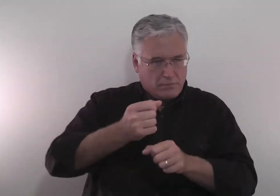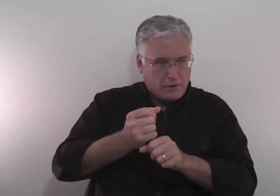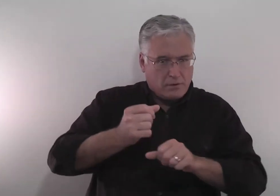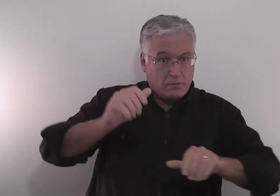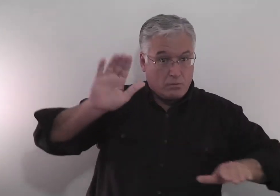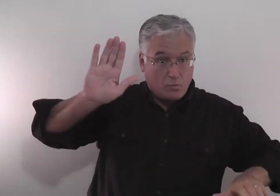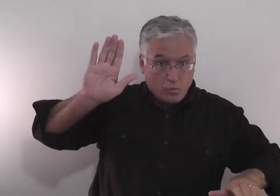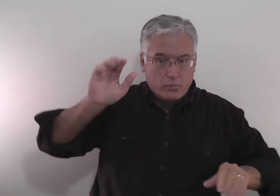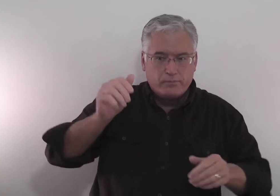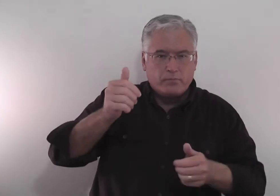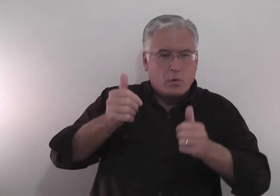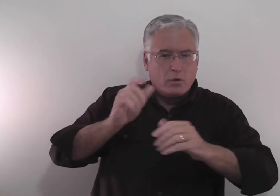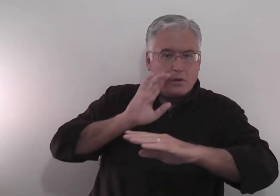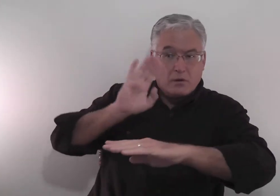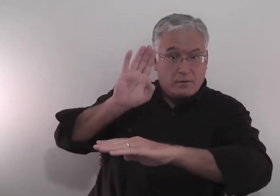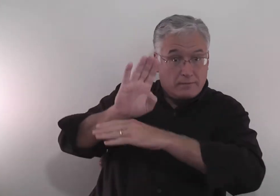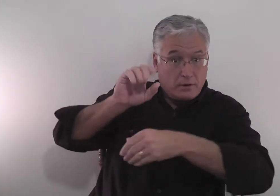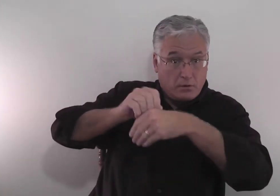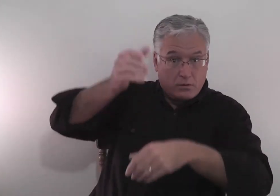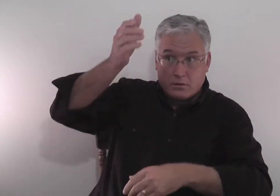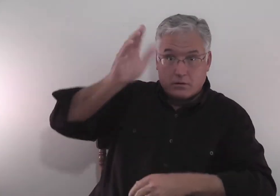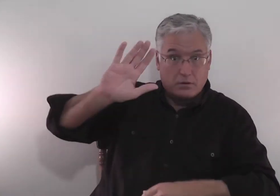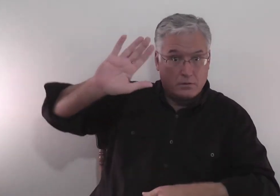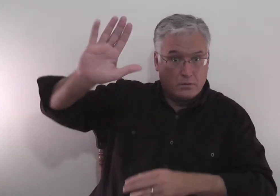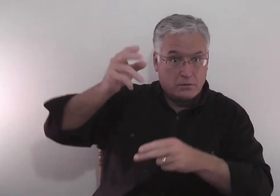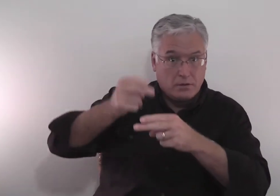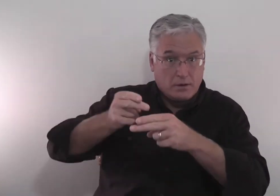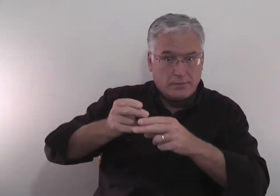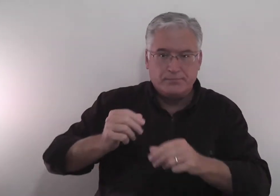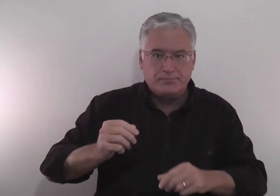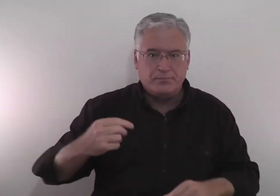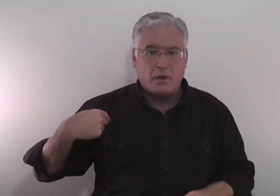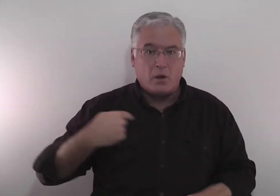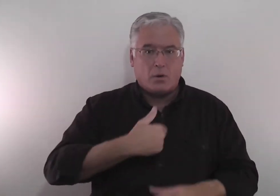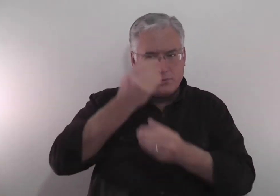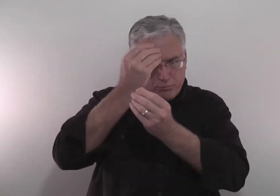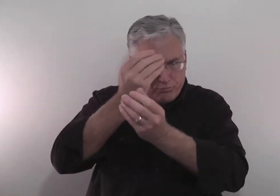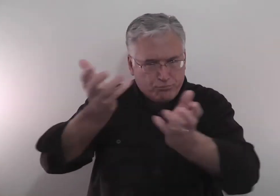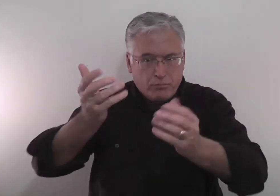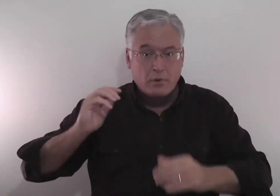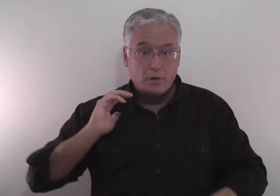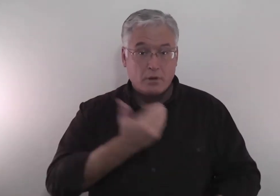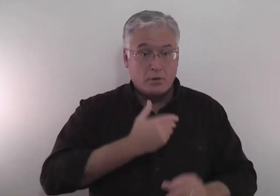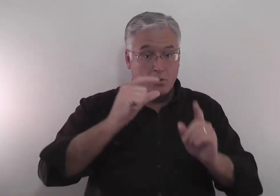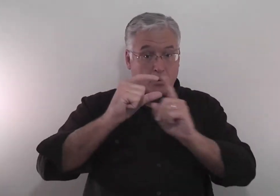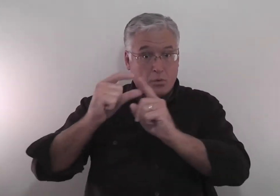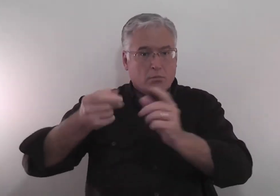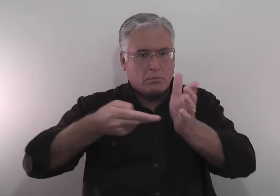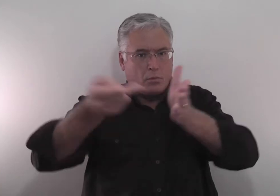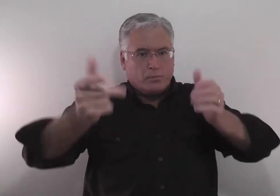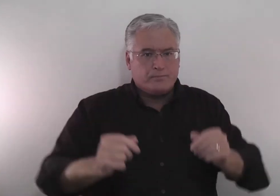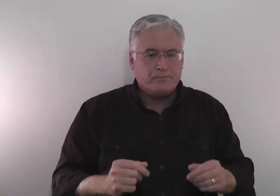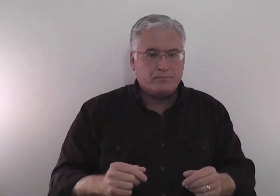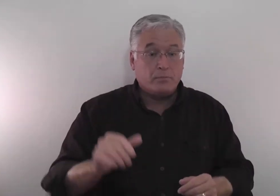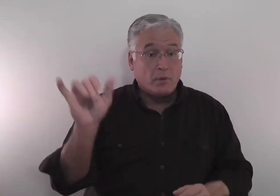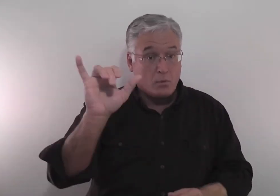Reason that we make vows, in God's name. Well, reason is because we're informing people that our word is